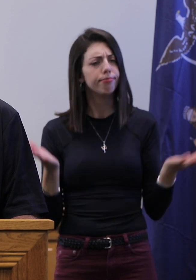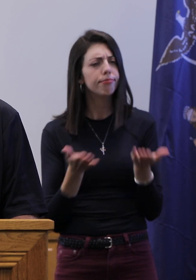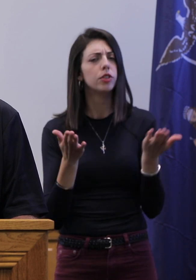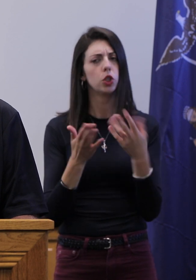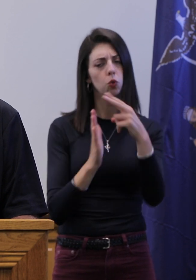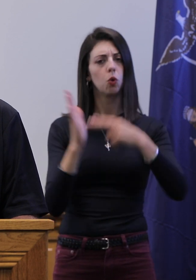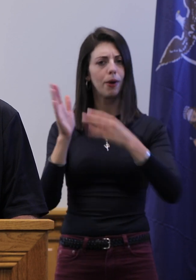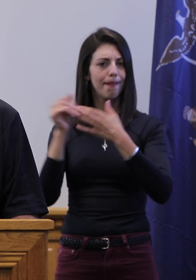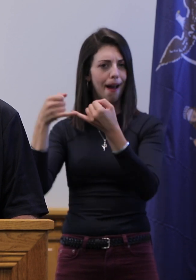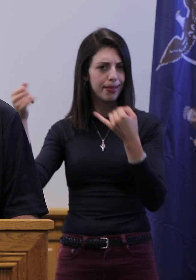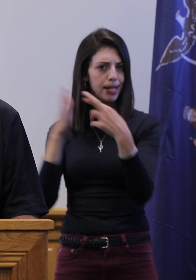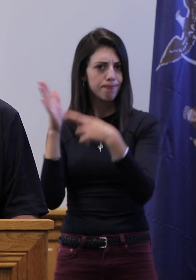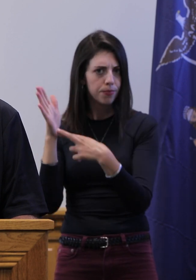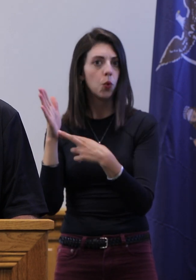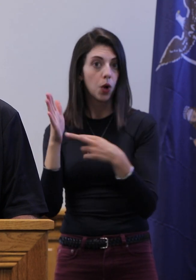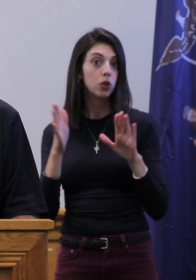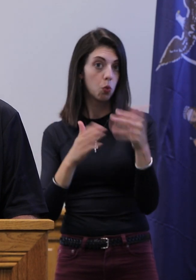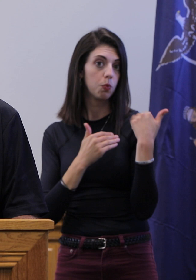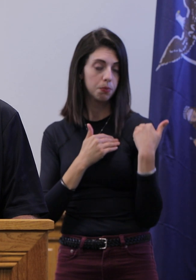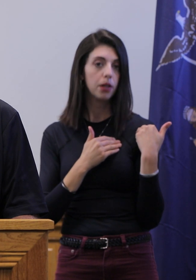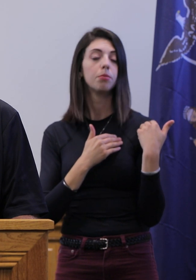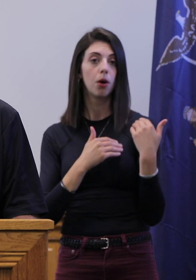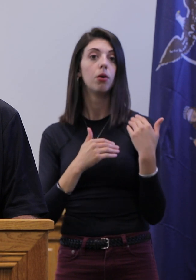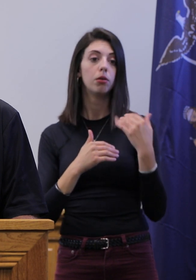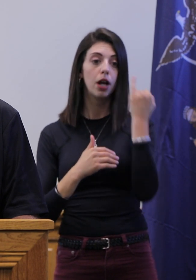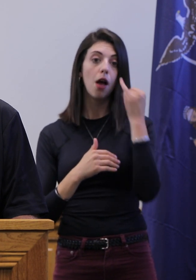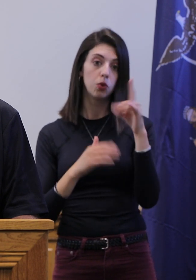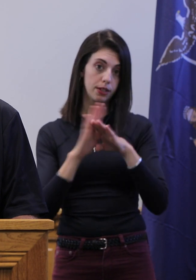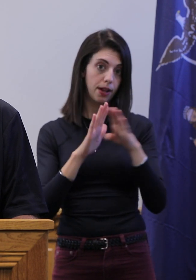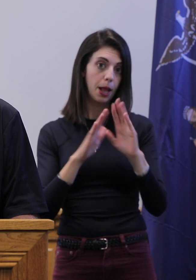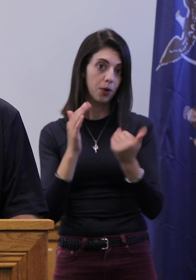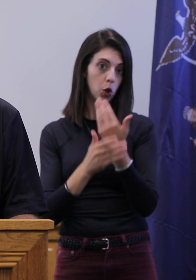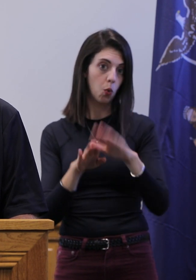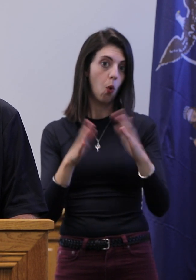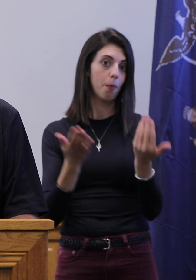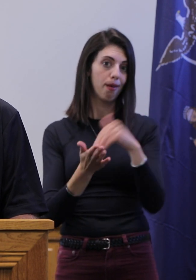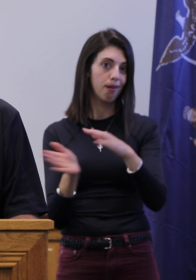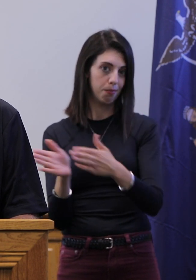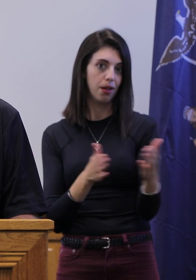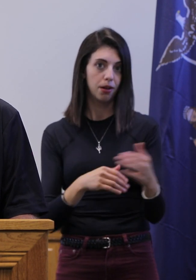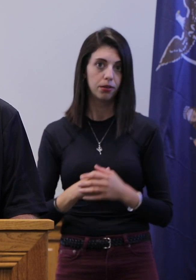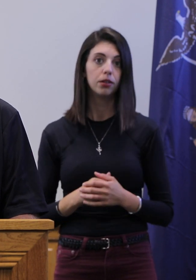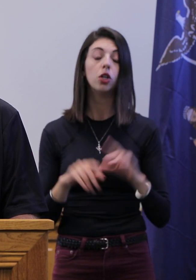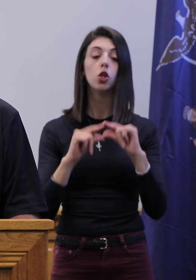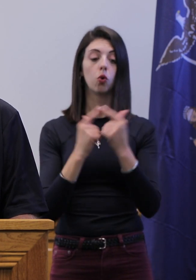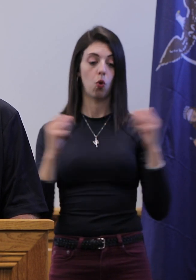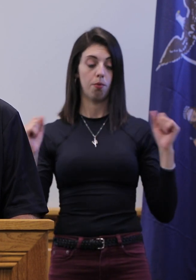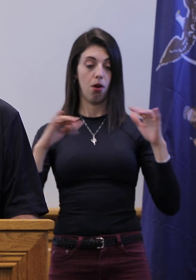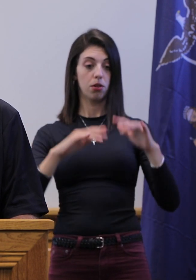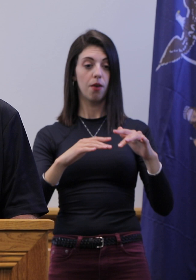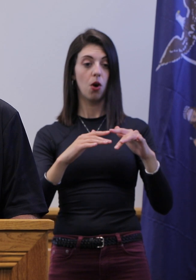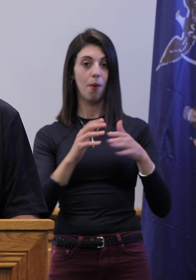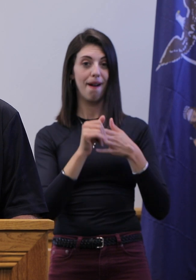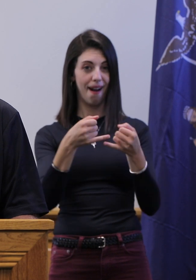are responsible for reading the guidelines and developing a reopening plan. The group gathering guidelines have put a